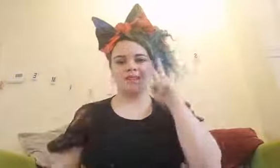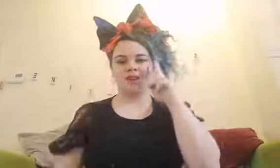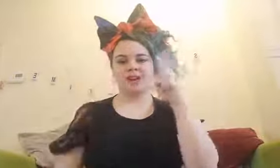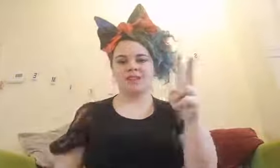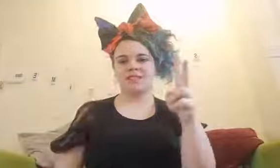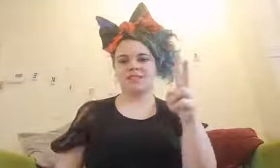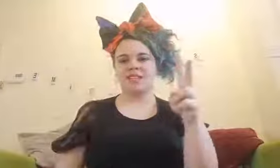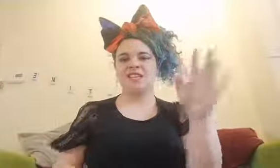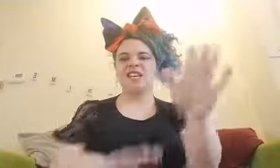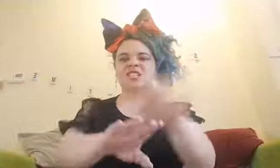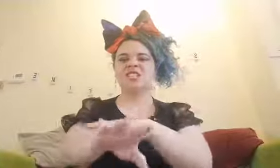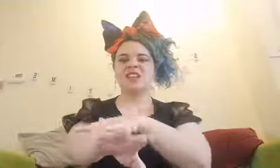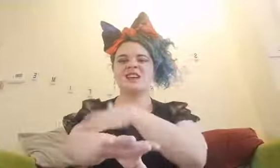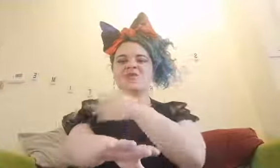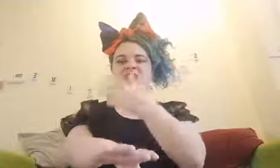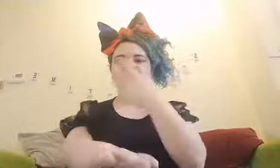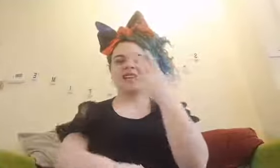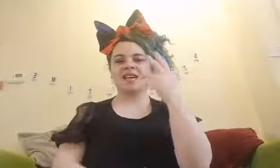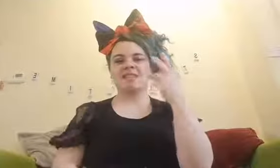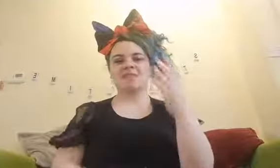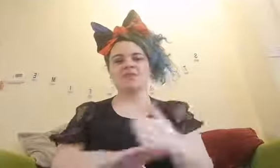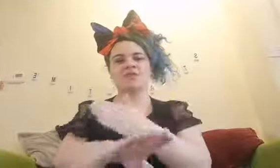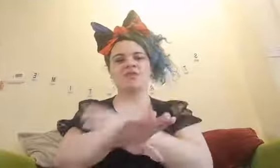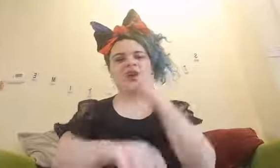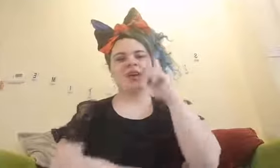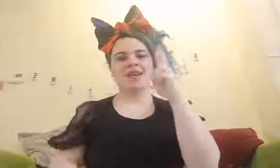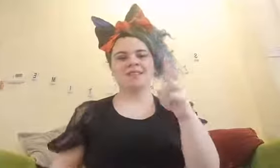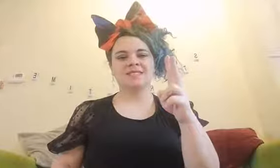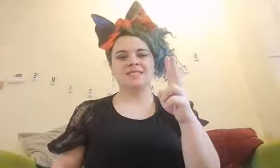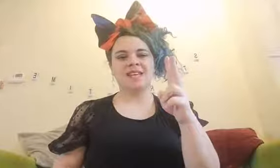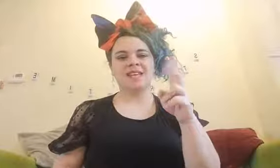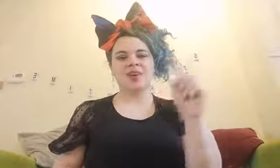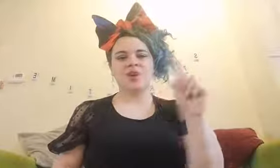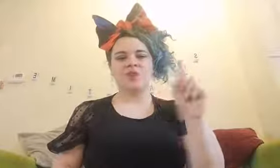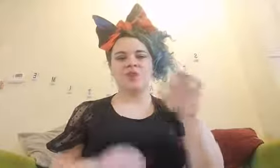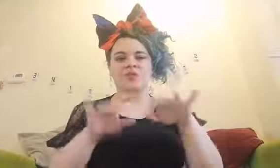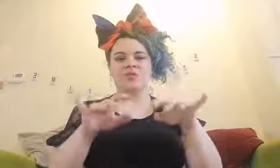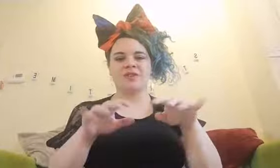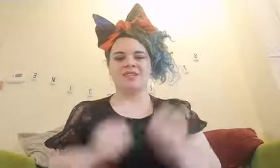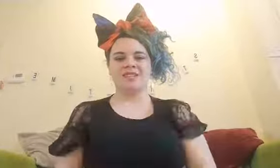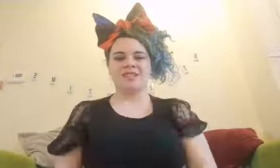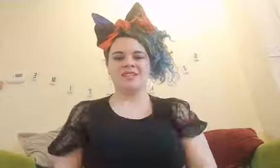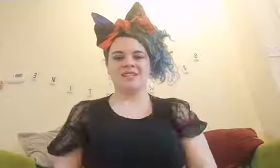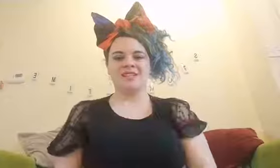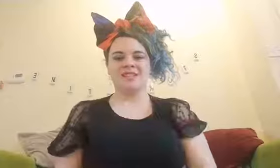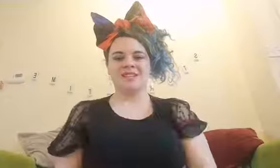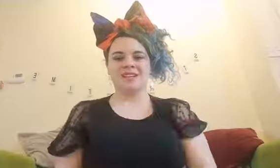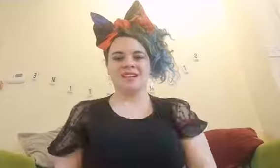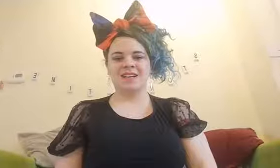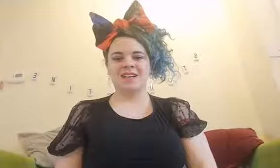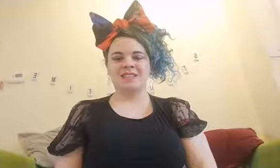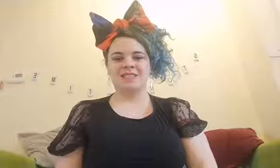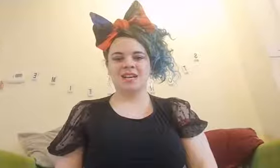I can see just how long it takes before I get to see what you've written.